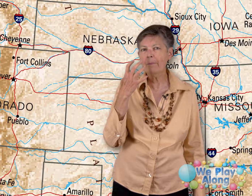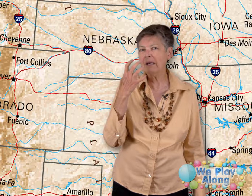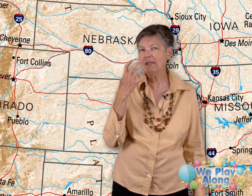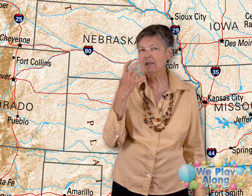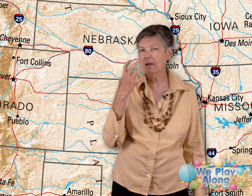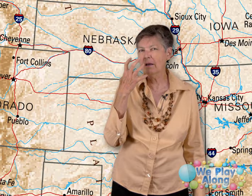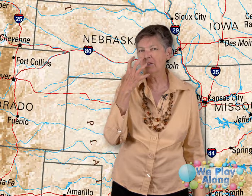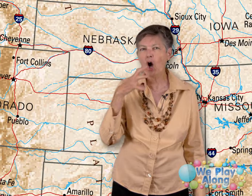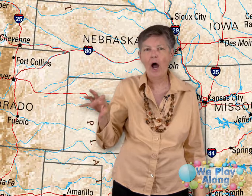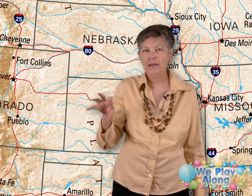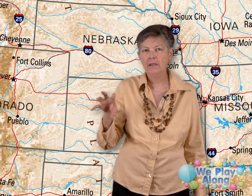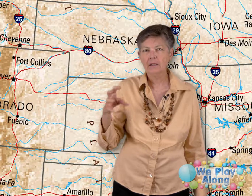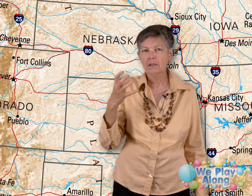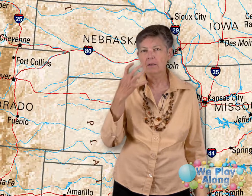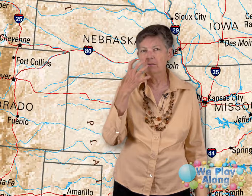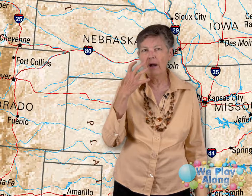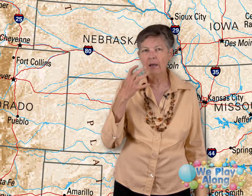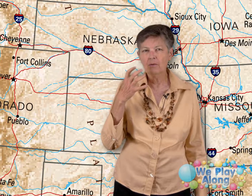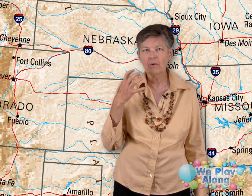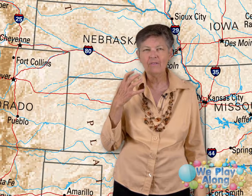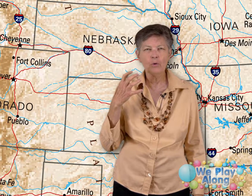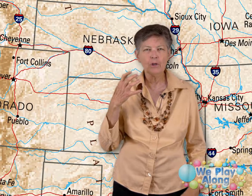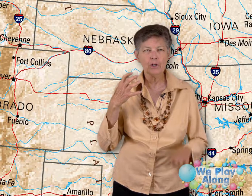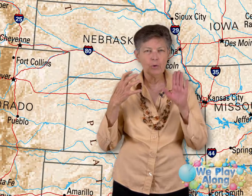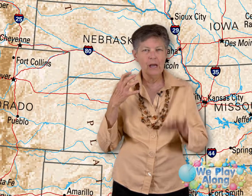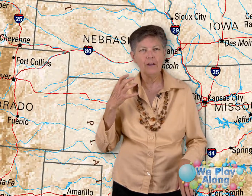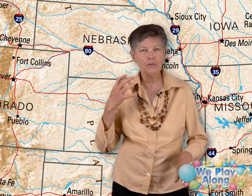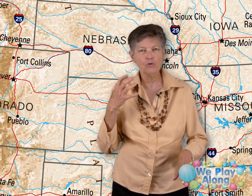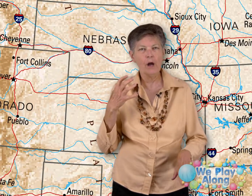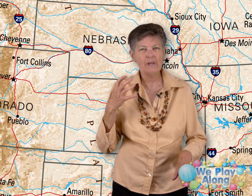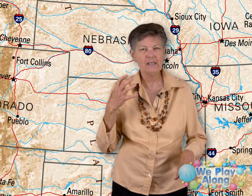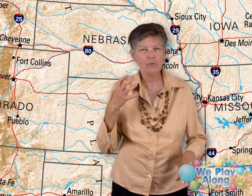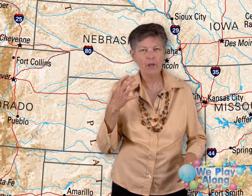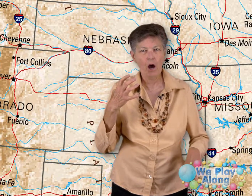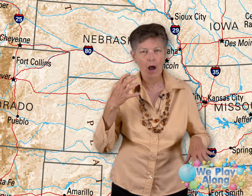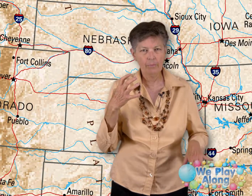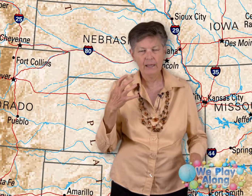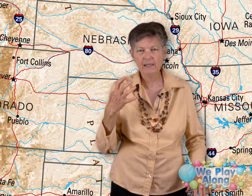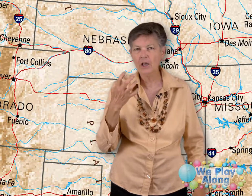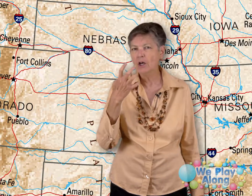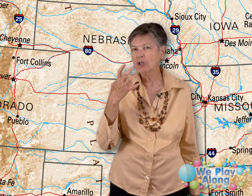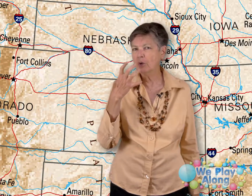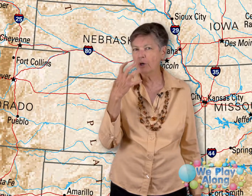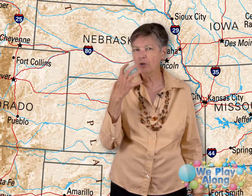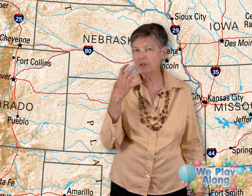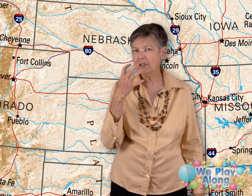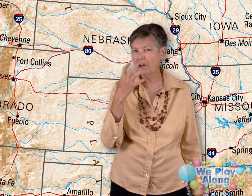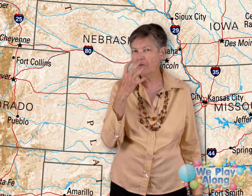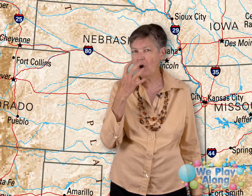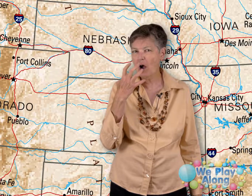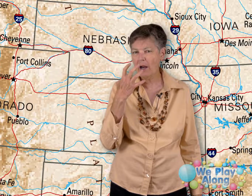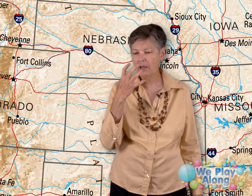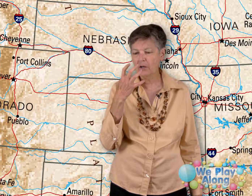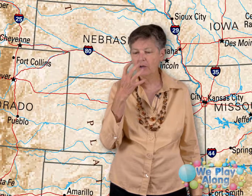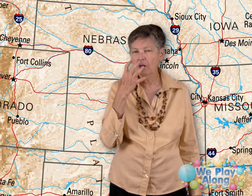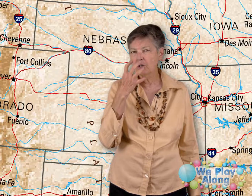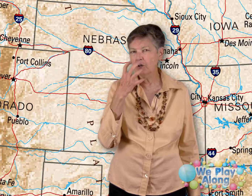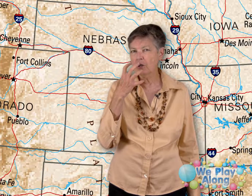tropic is hot, right? If you were to go down into the tropics, that would be a hot place. So we're going to do the sign for hot here. So you're going to